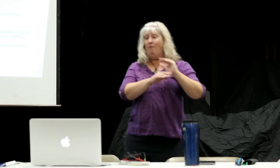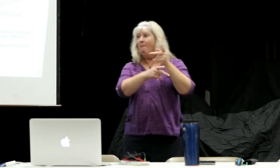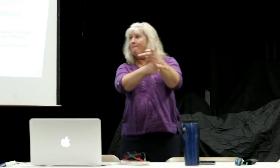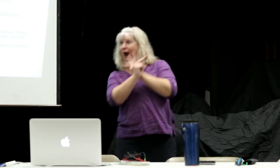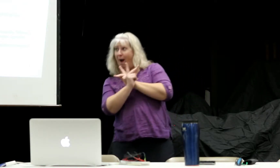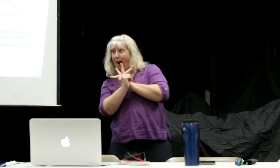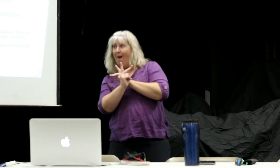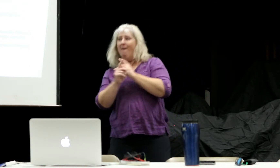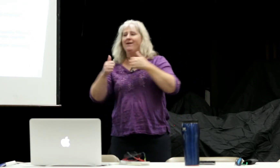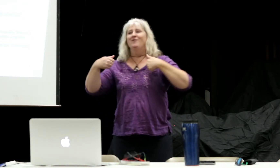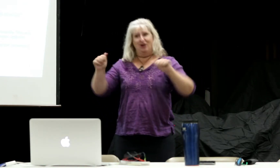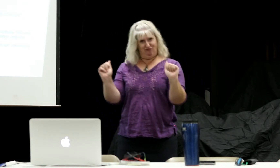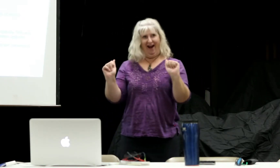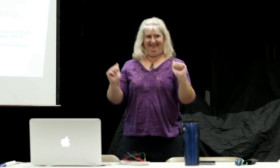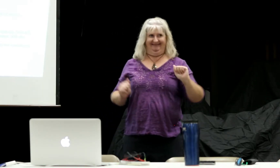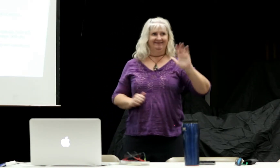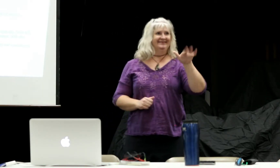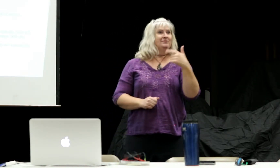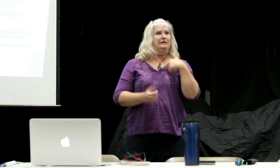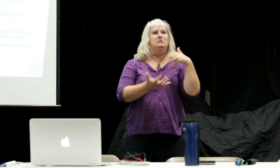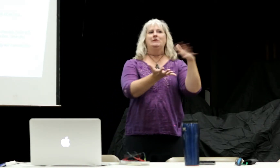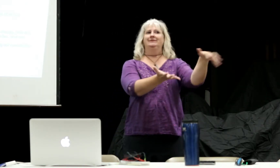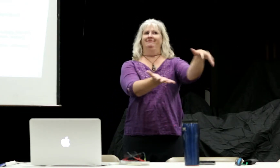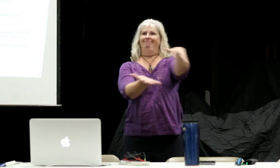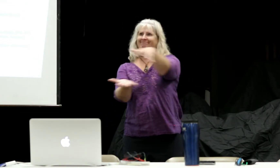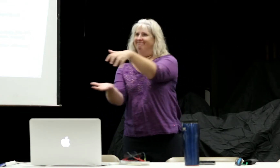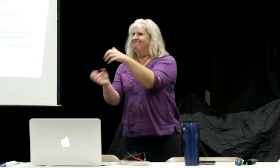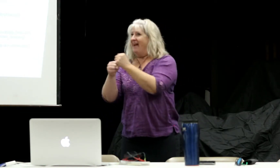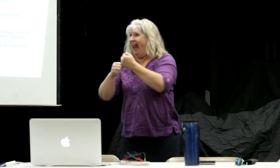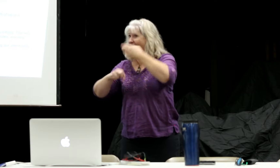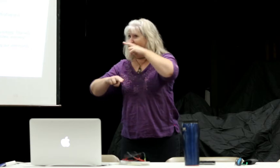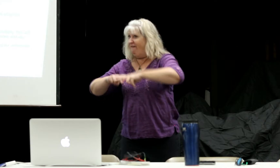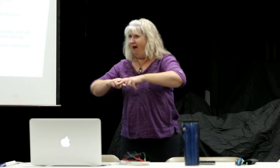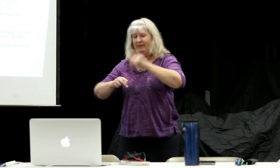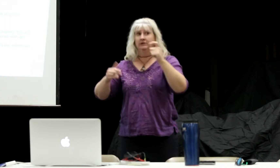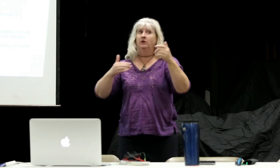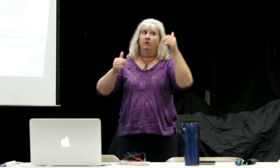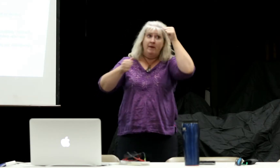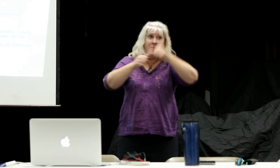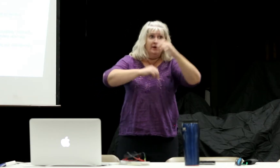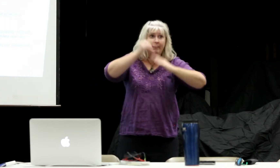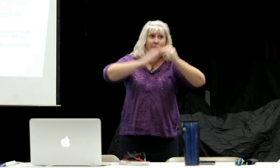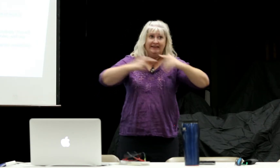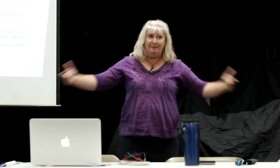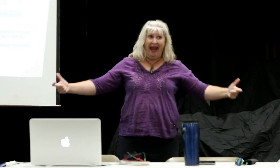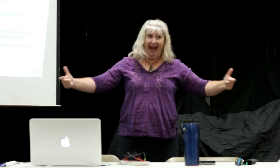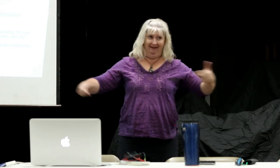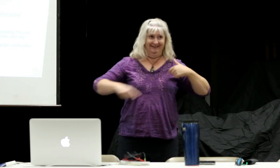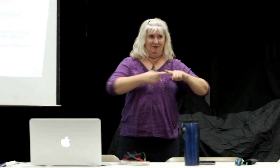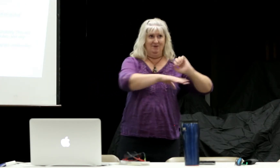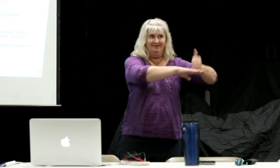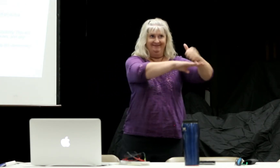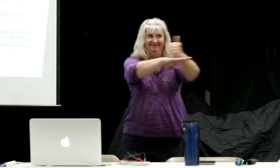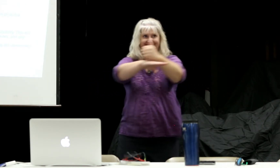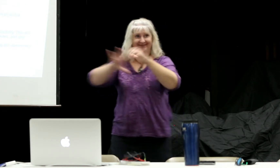can borrow, have them donated, buy them at a fairly low cost, but I think it'll be fun. Remember, we're going to be in a